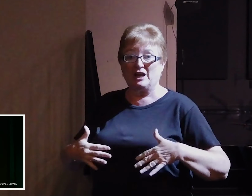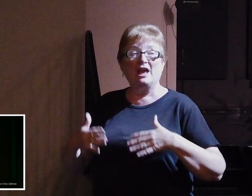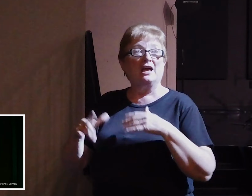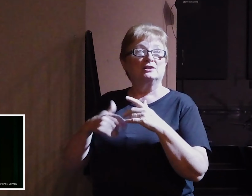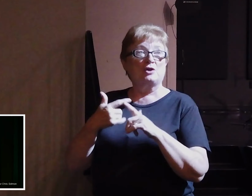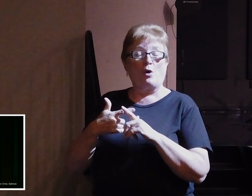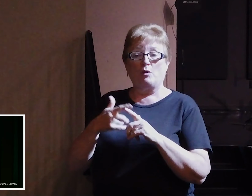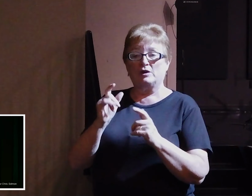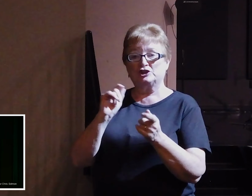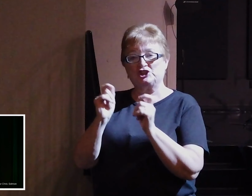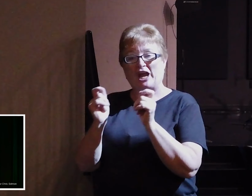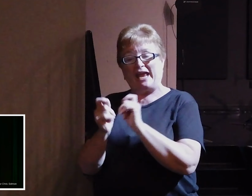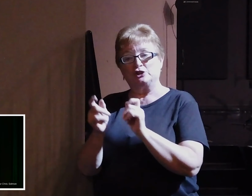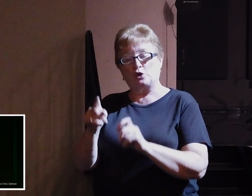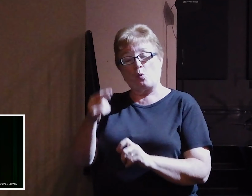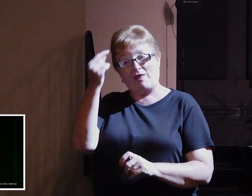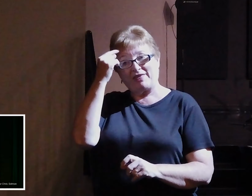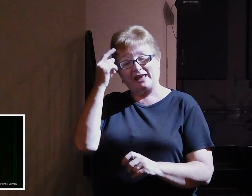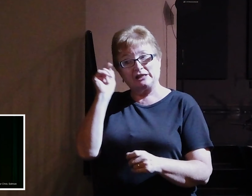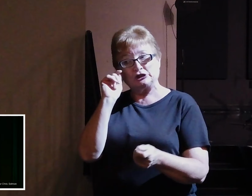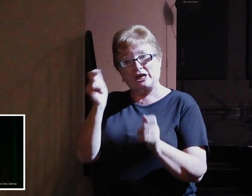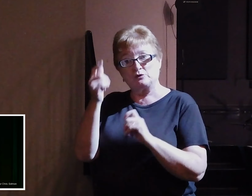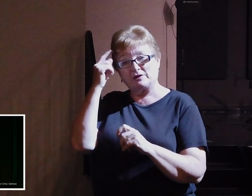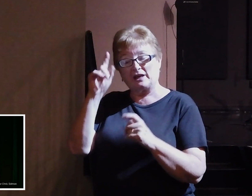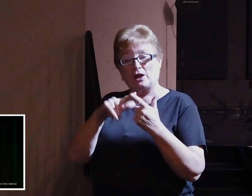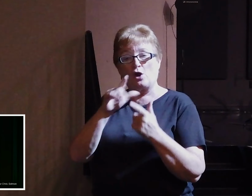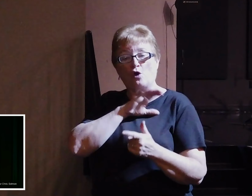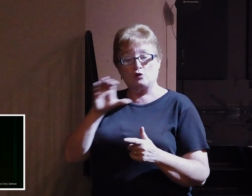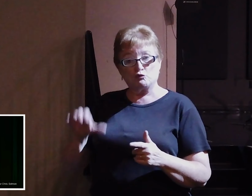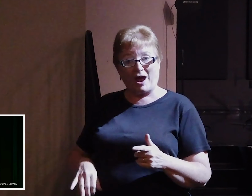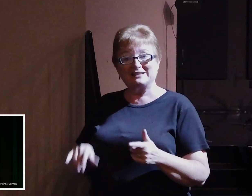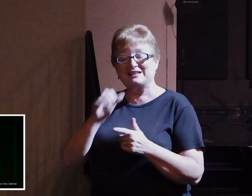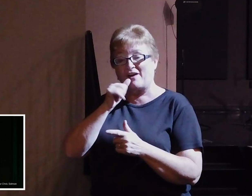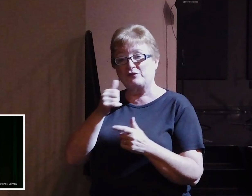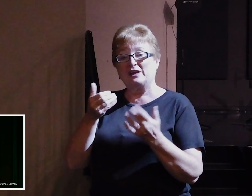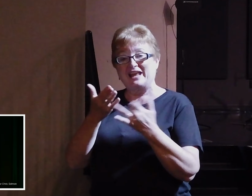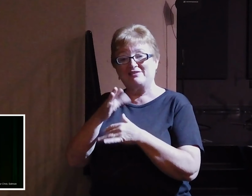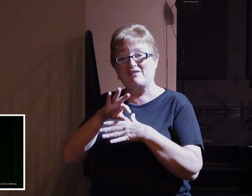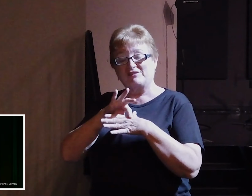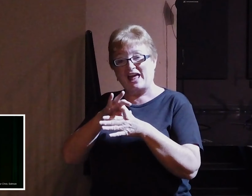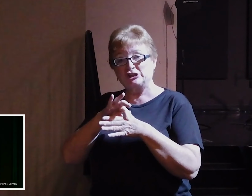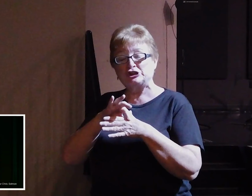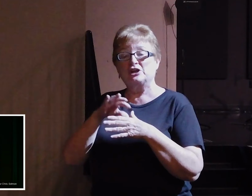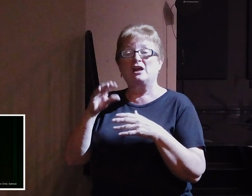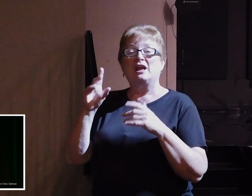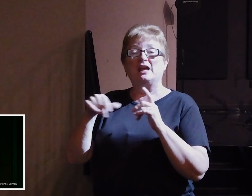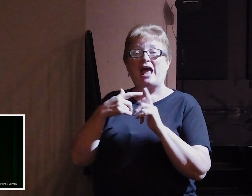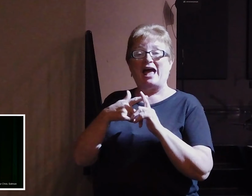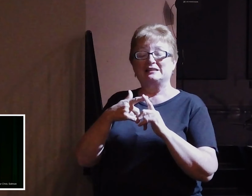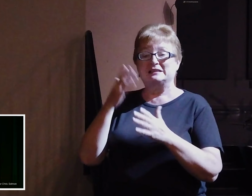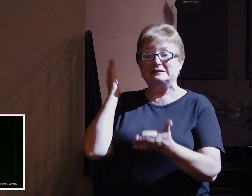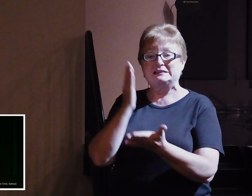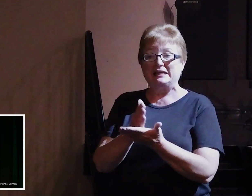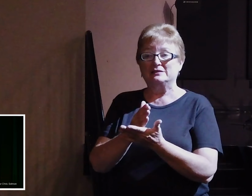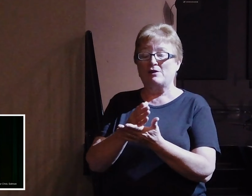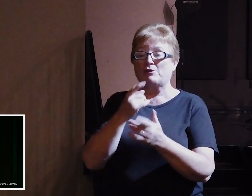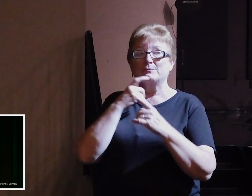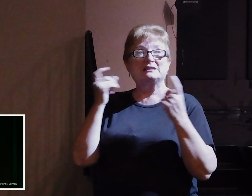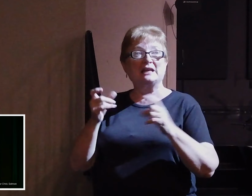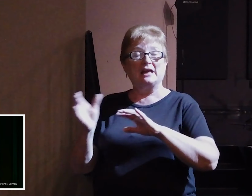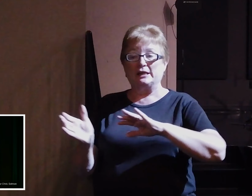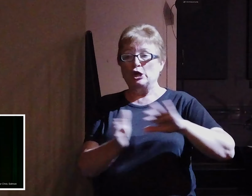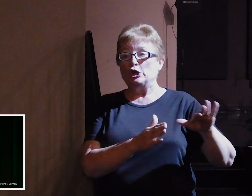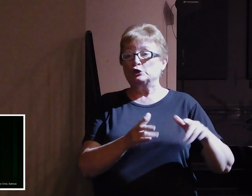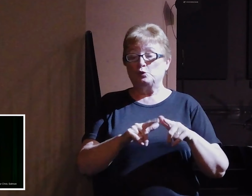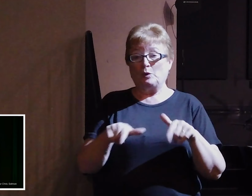hey, adjust your thinking. Christ suffered in the flesh. Whoever has suffered in the flesh has ceased from sin so as to live for